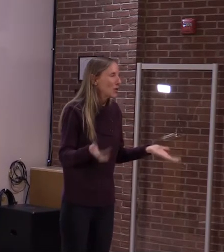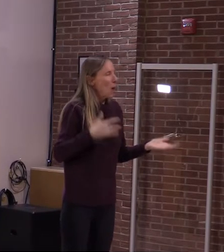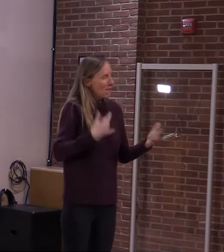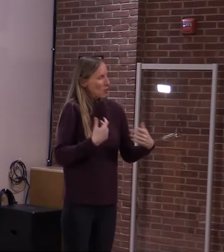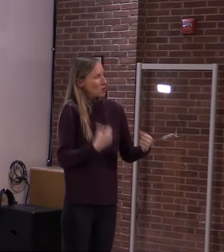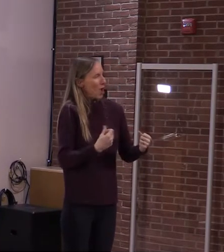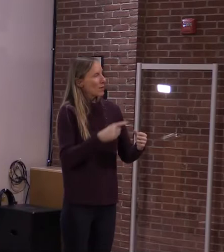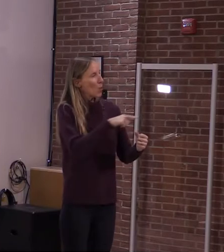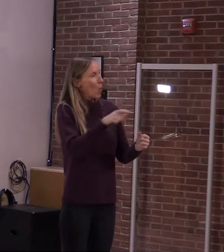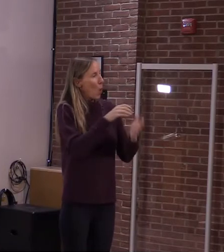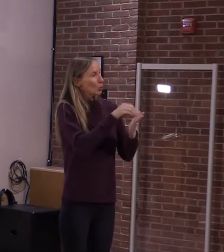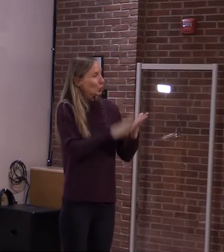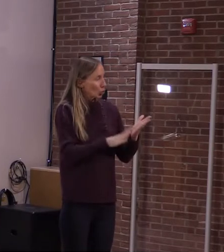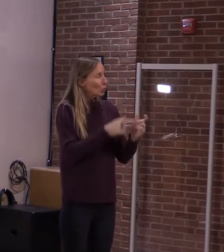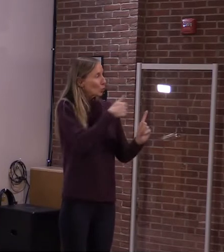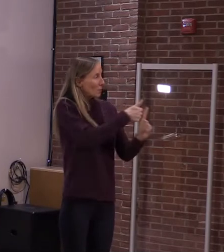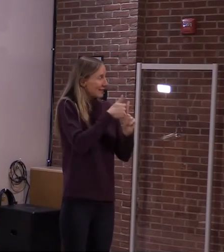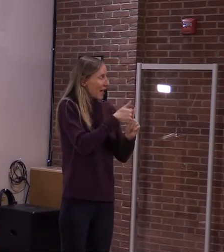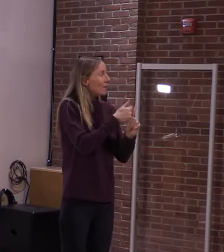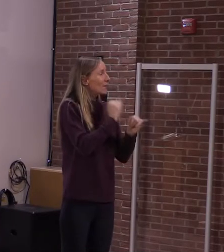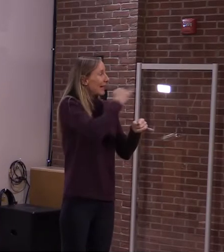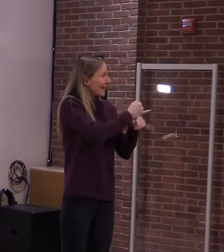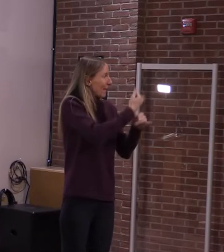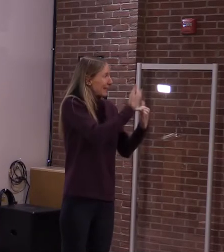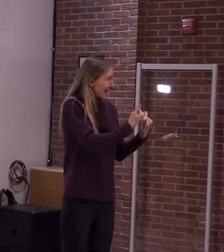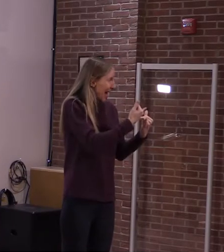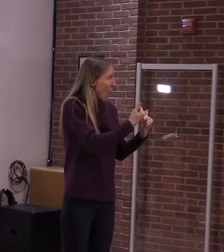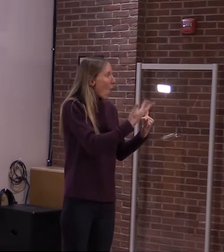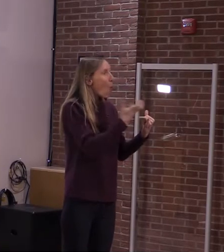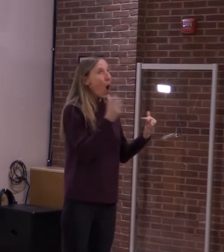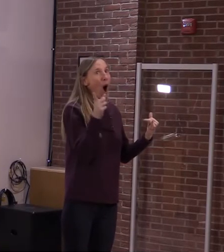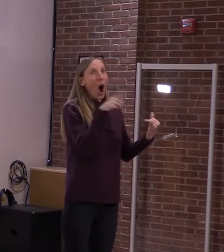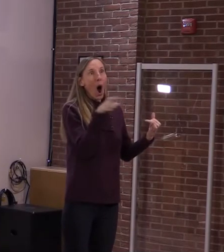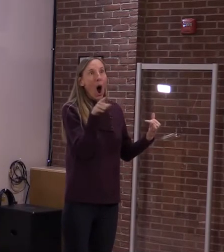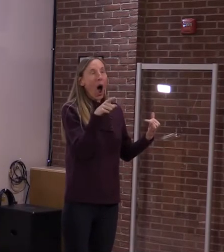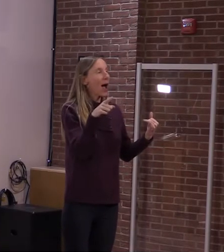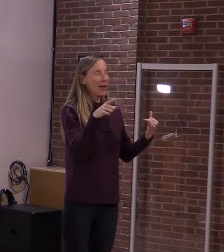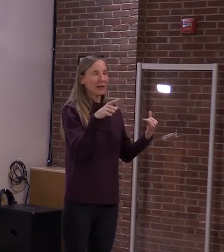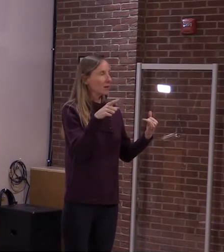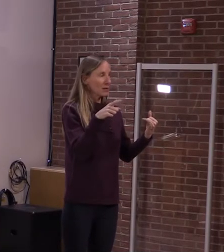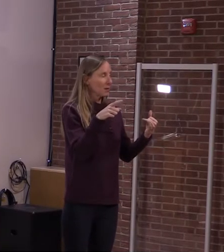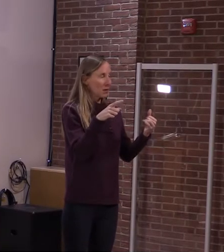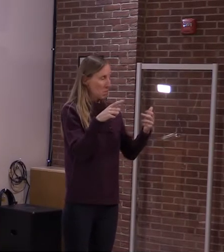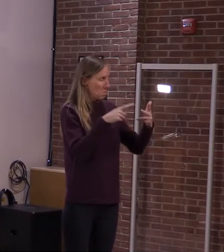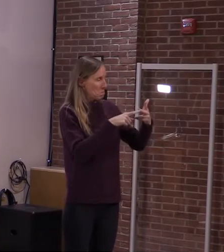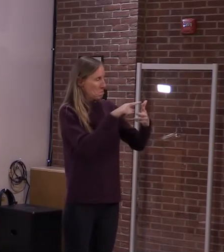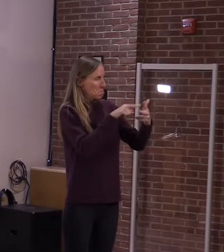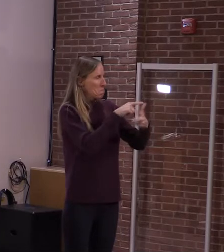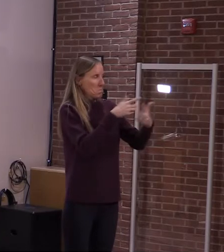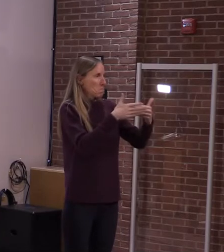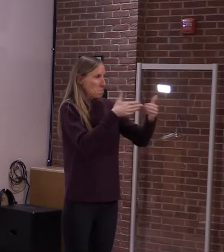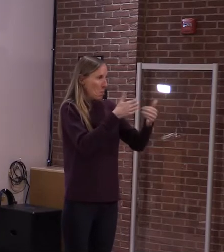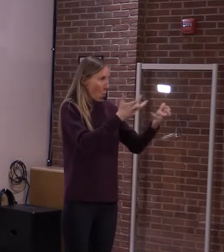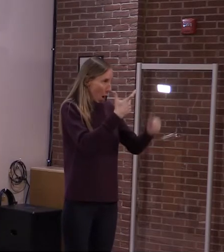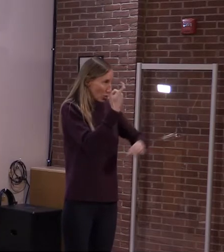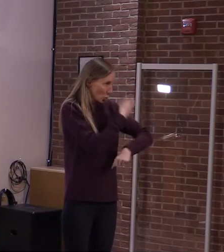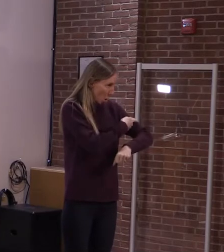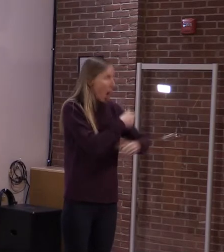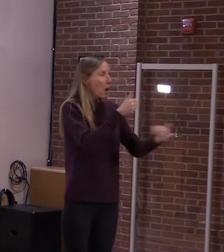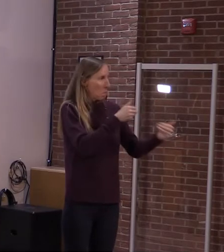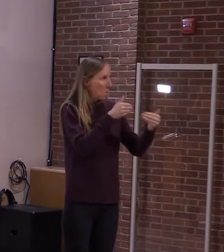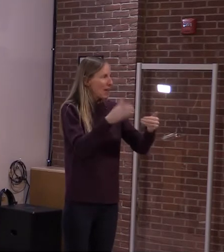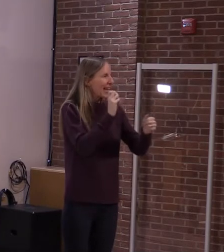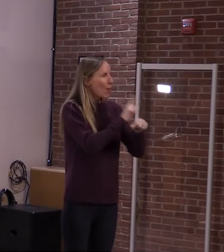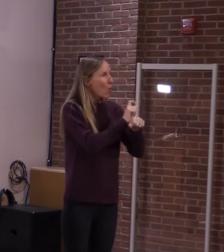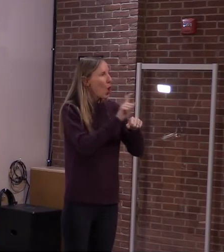that those students who are on campus now, regardless of the move that we go forward with, will have access